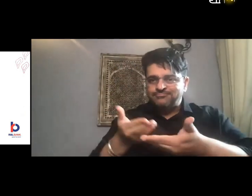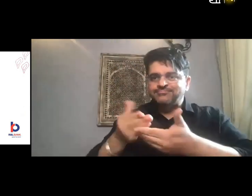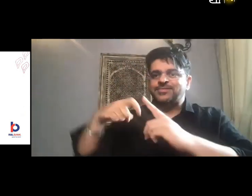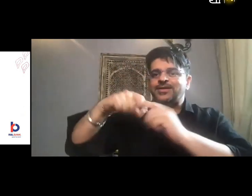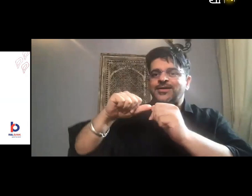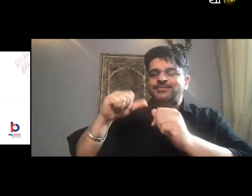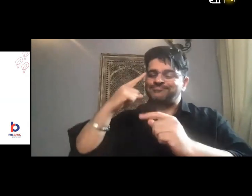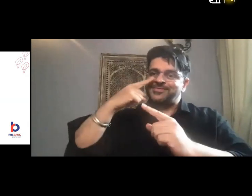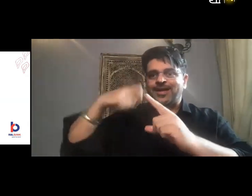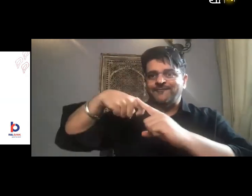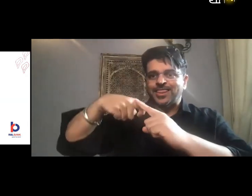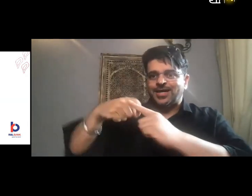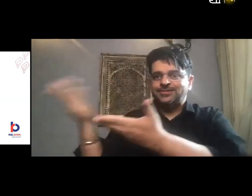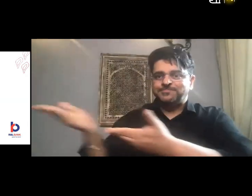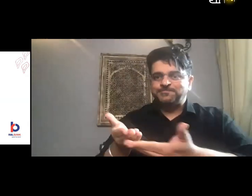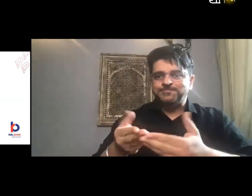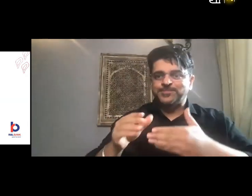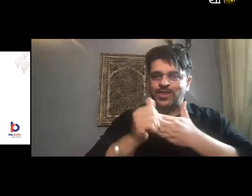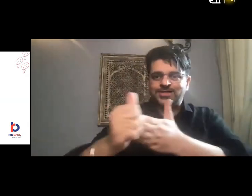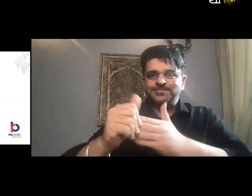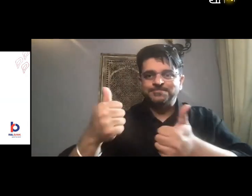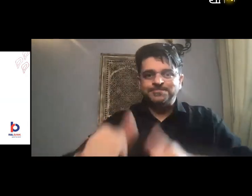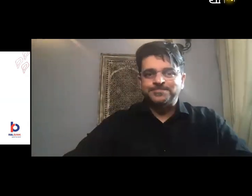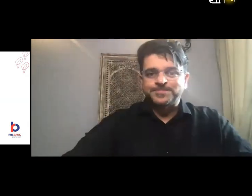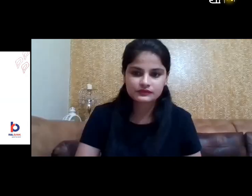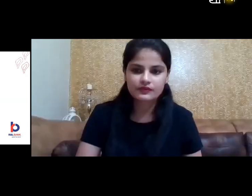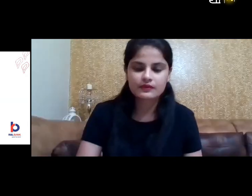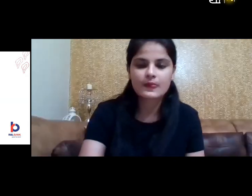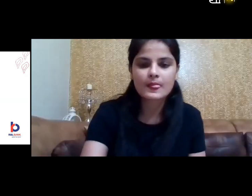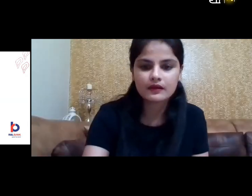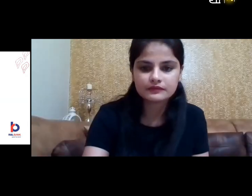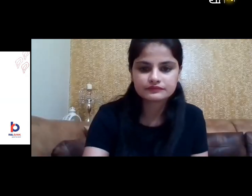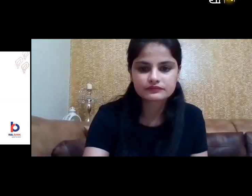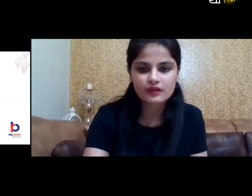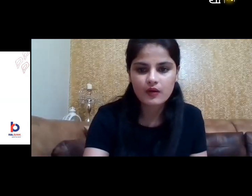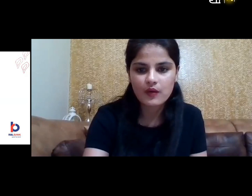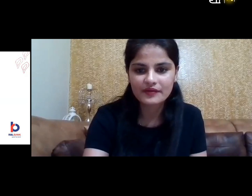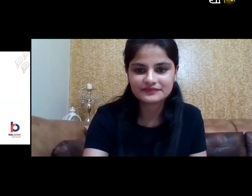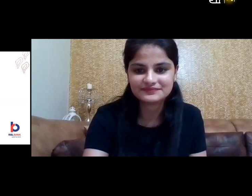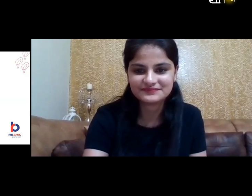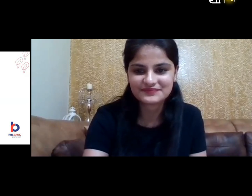Kavita. Welcome, Kavita. That's her sign. So she will be leading the ceremony today.